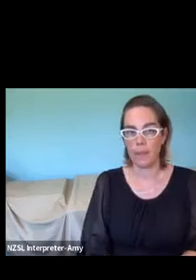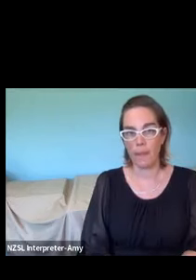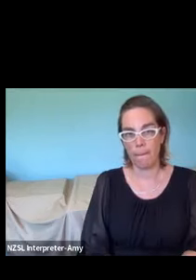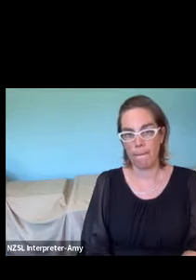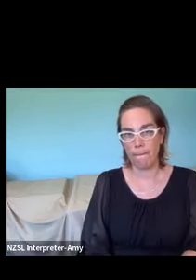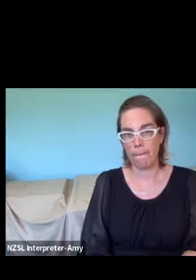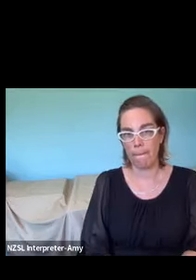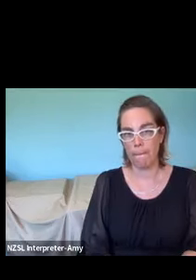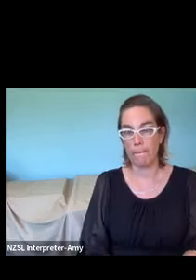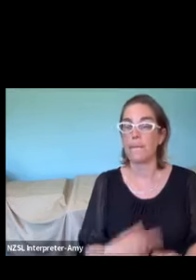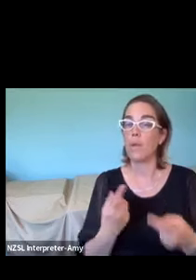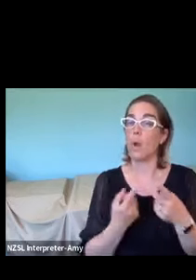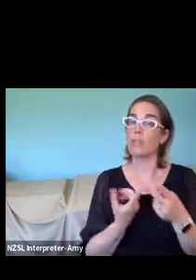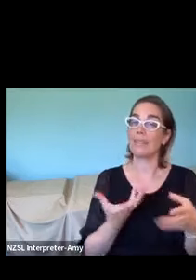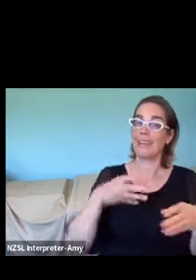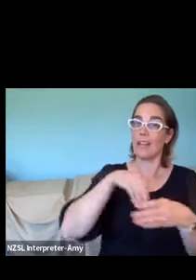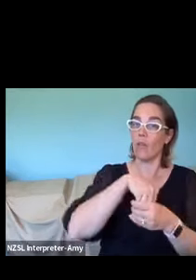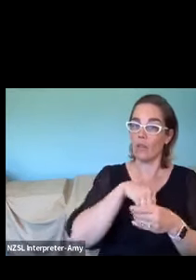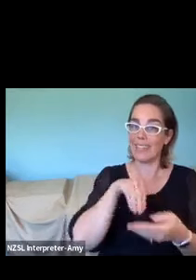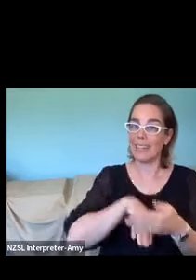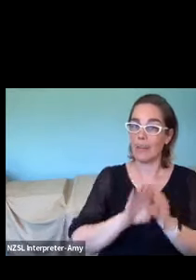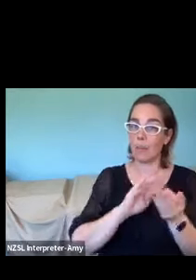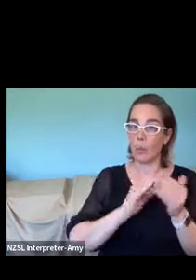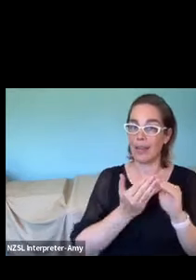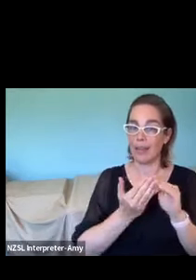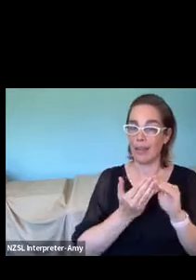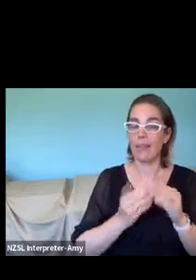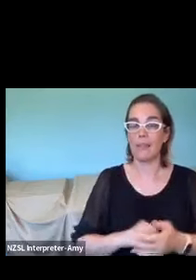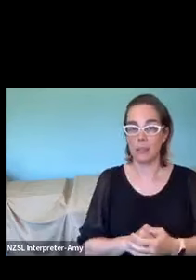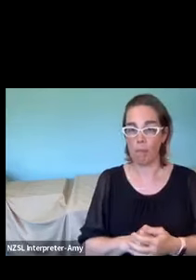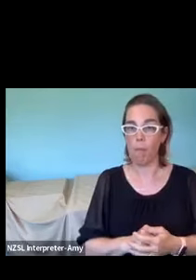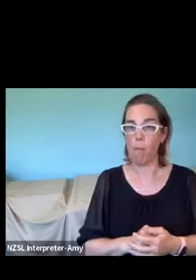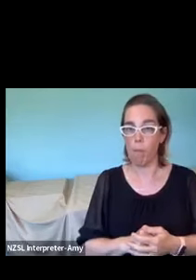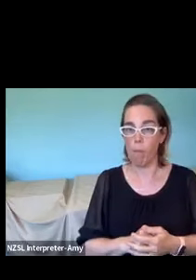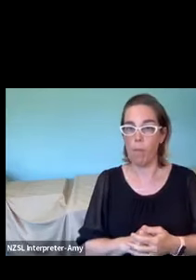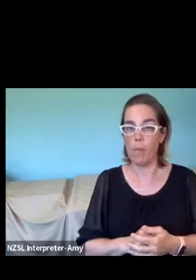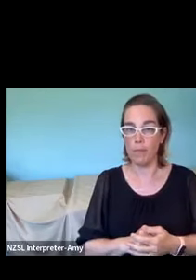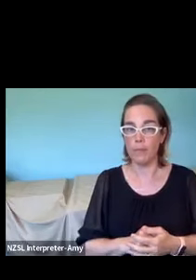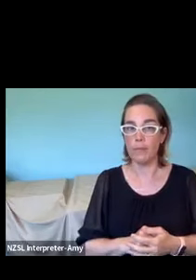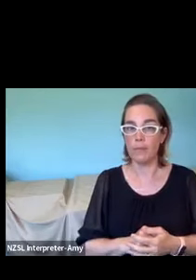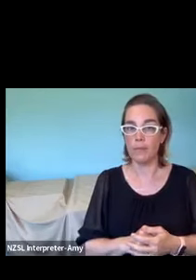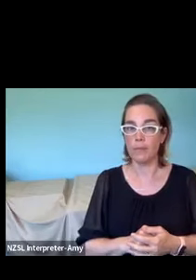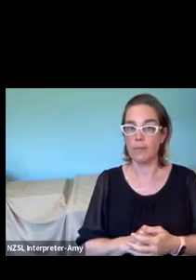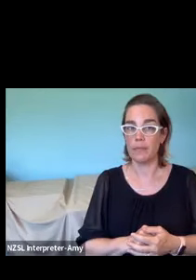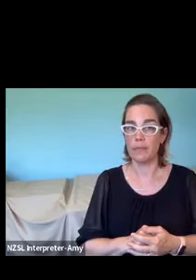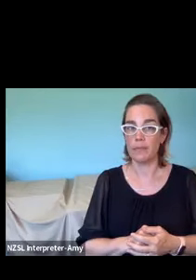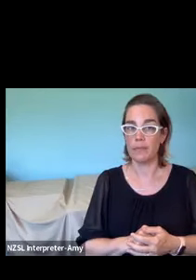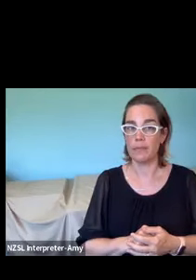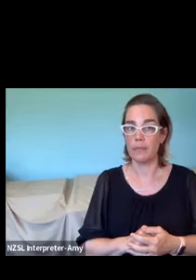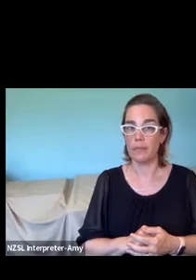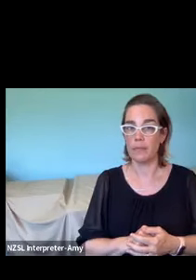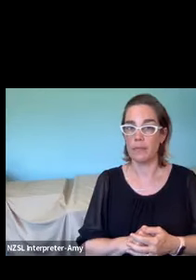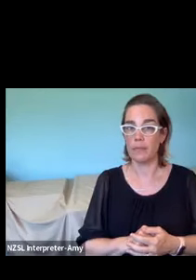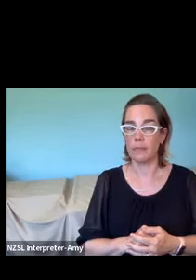And being in the community, that's for the workforce.